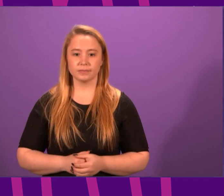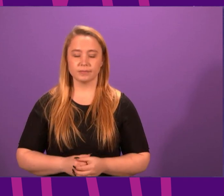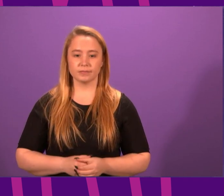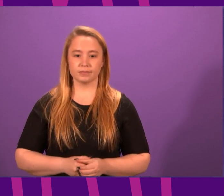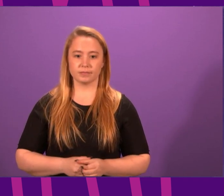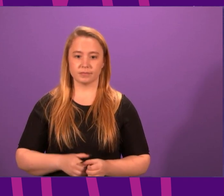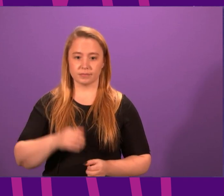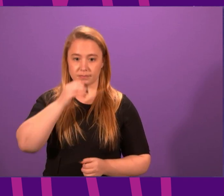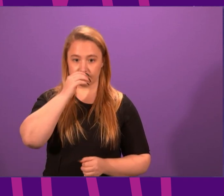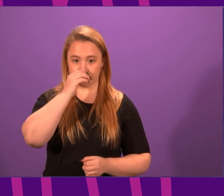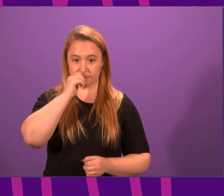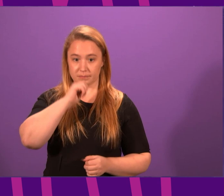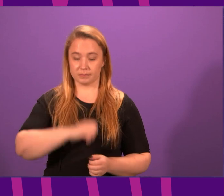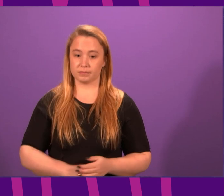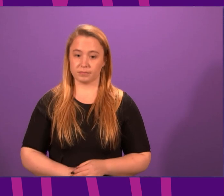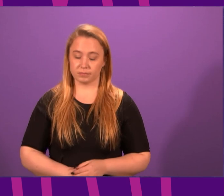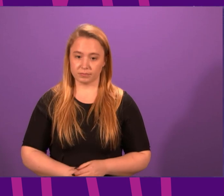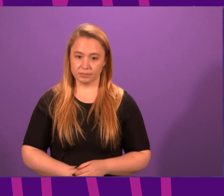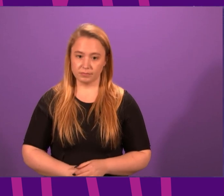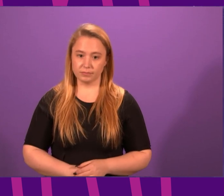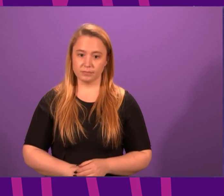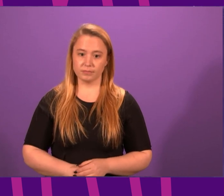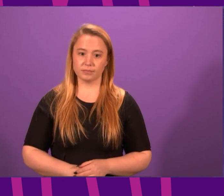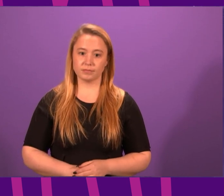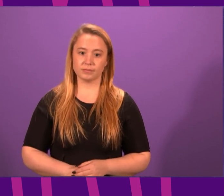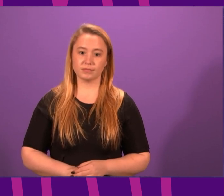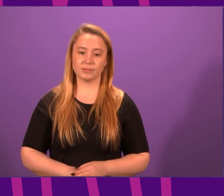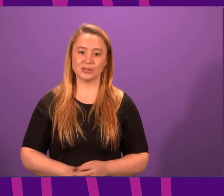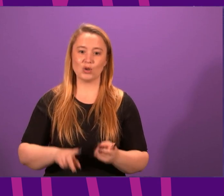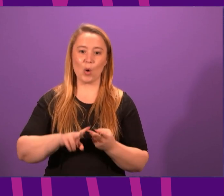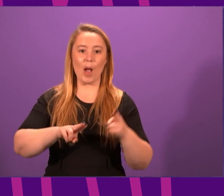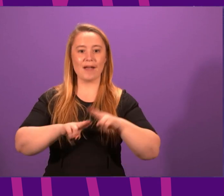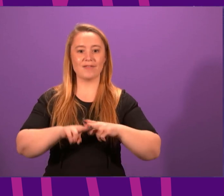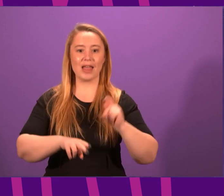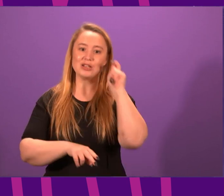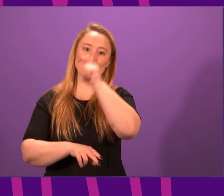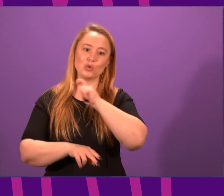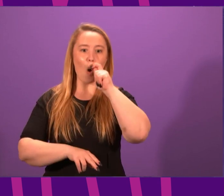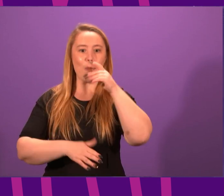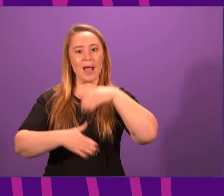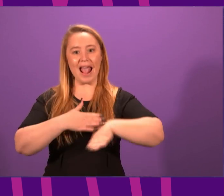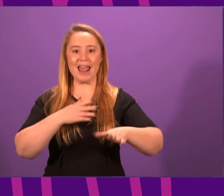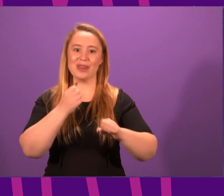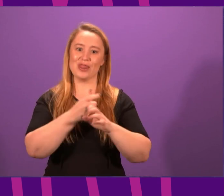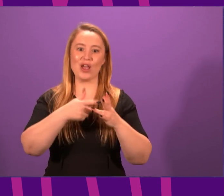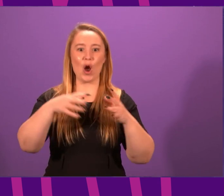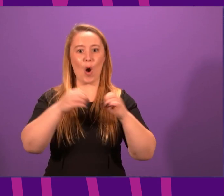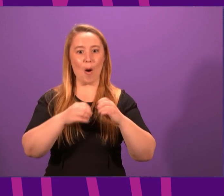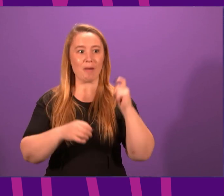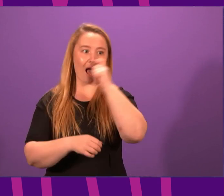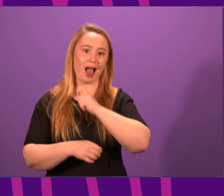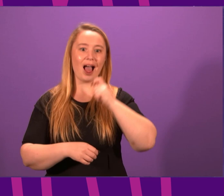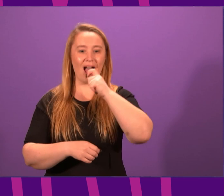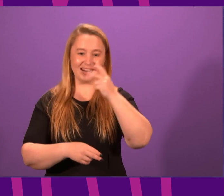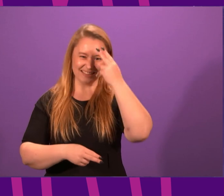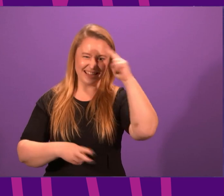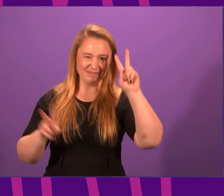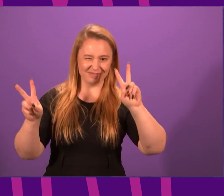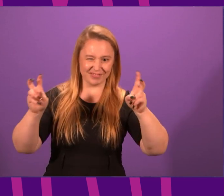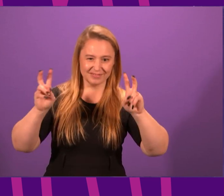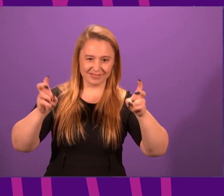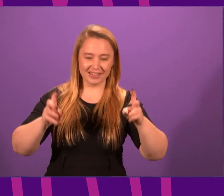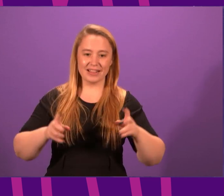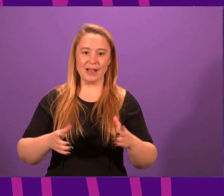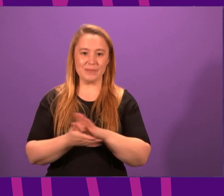present time. Obviously, if the so-called swab in the gob, as it's being referred to, with the turnaround times